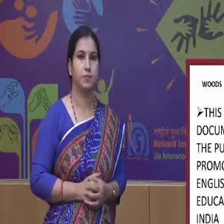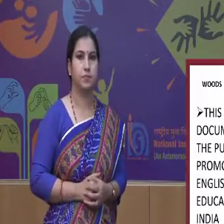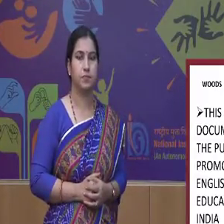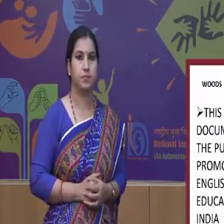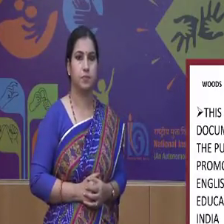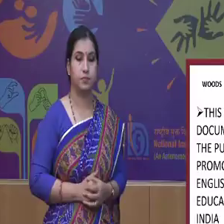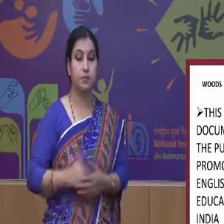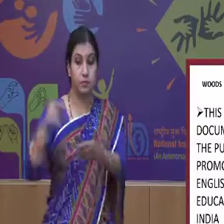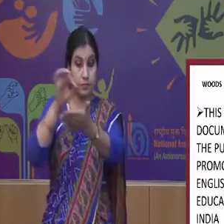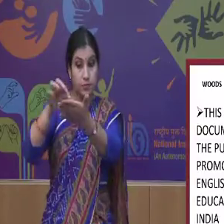Under it,